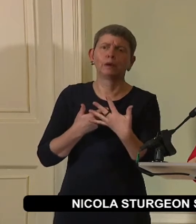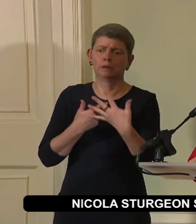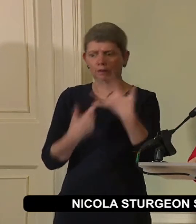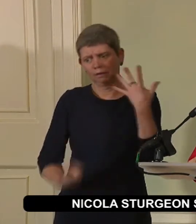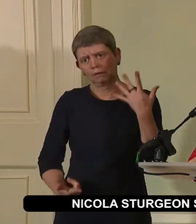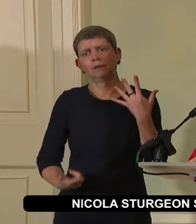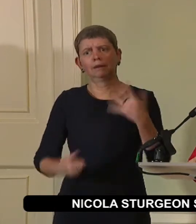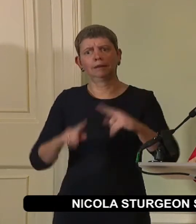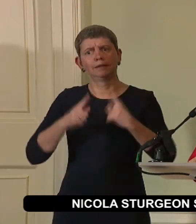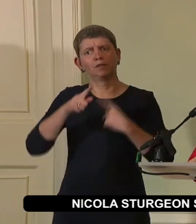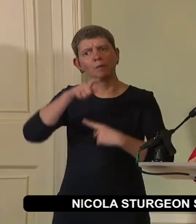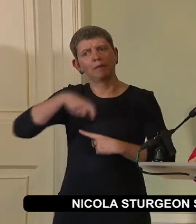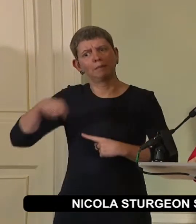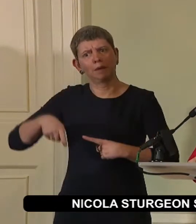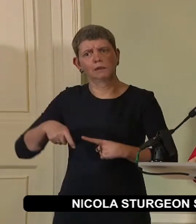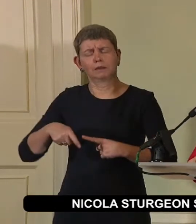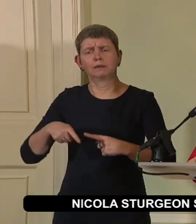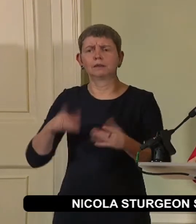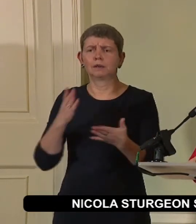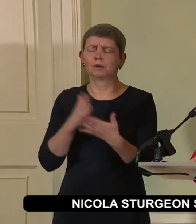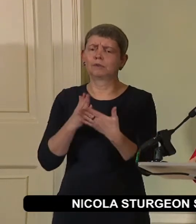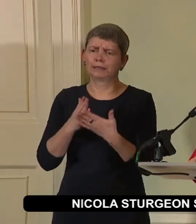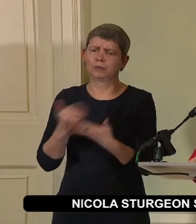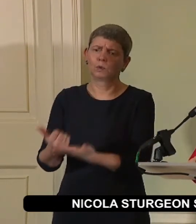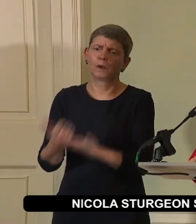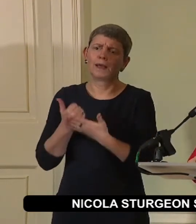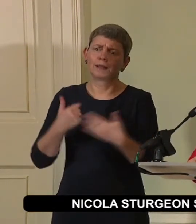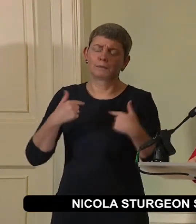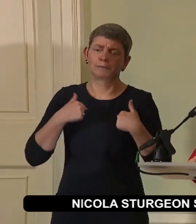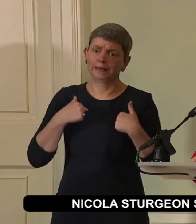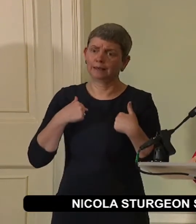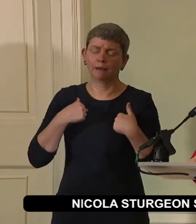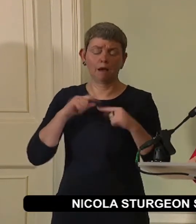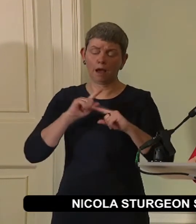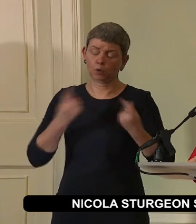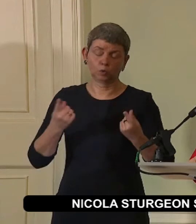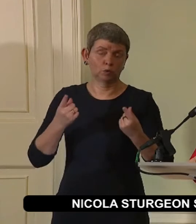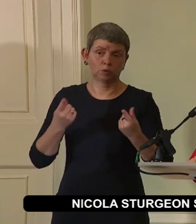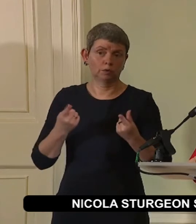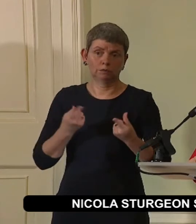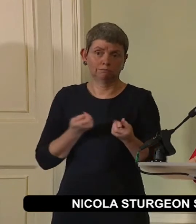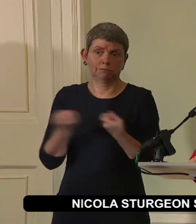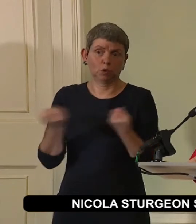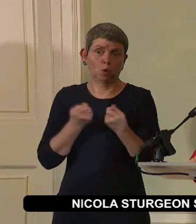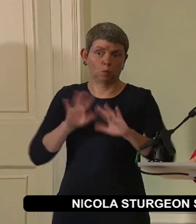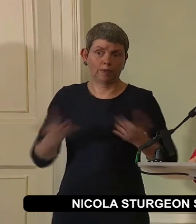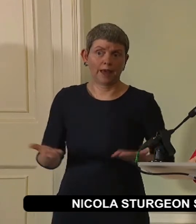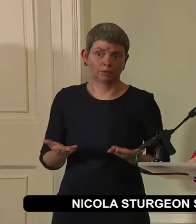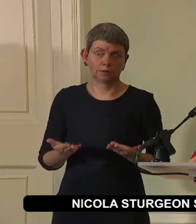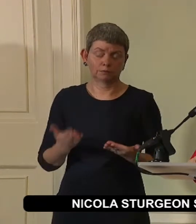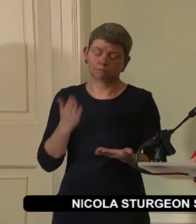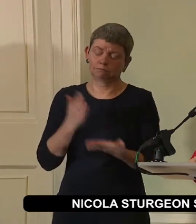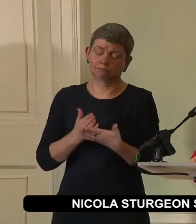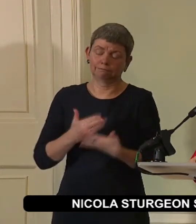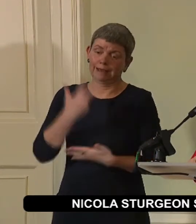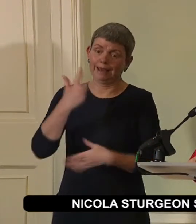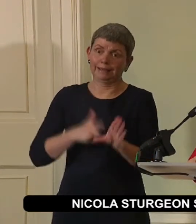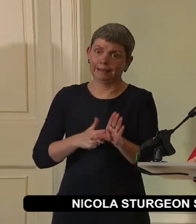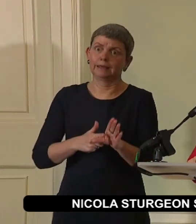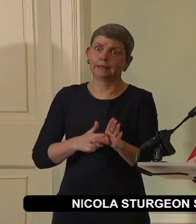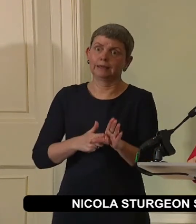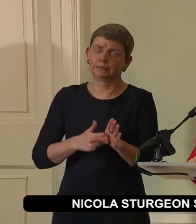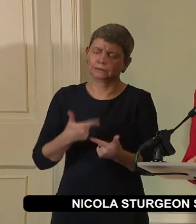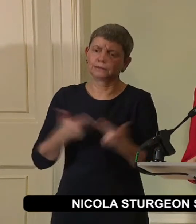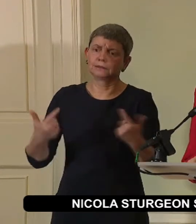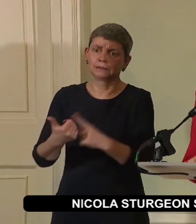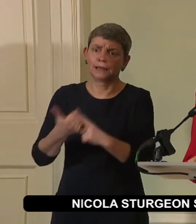long list of people without whom I would not have lasted a single day in this job, let alone 8 years. I won't do so